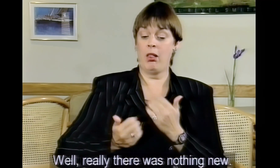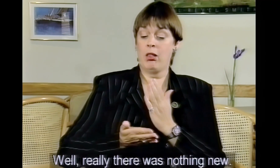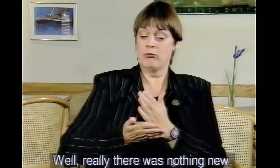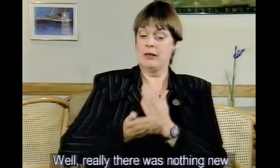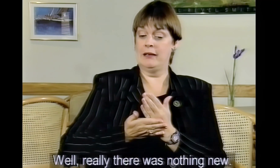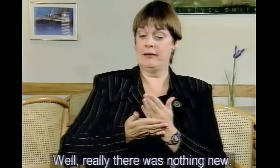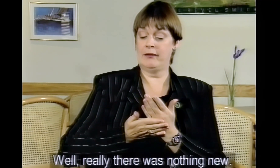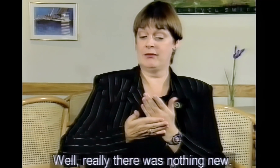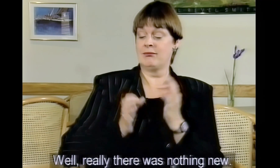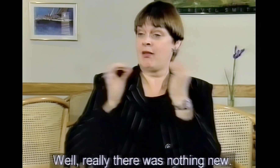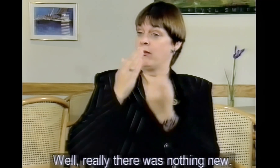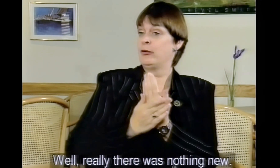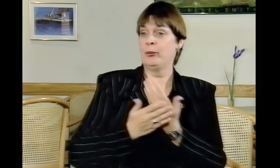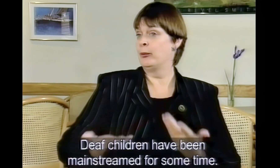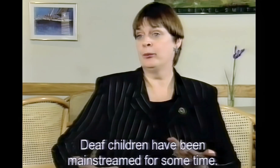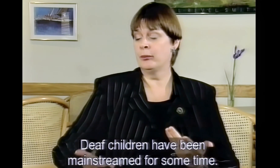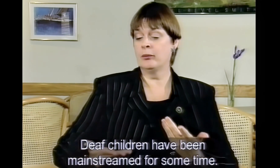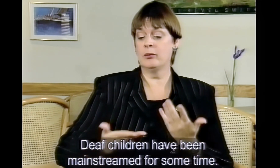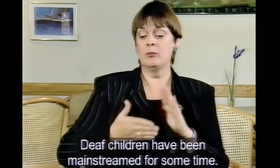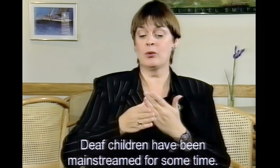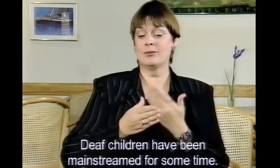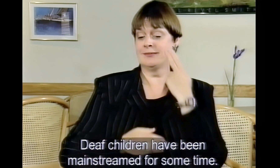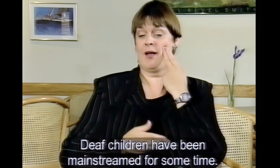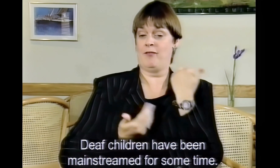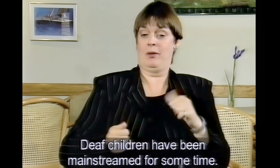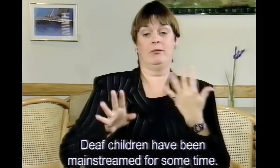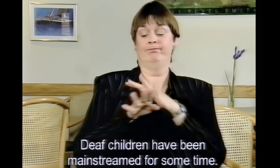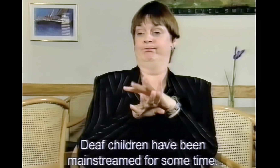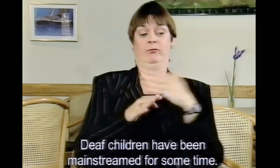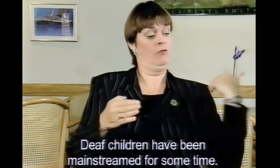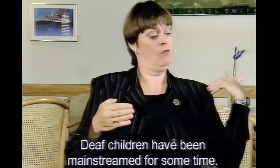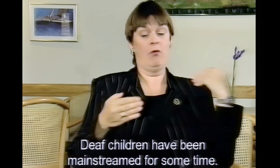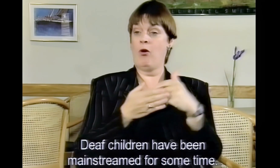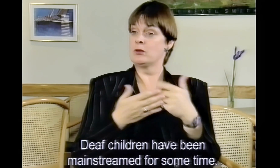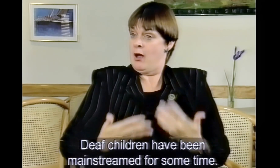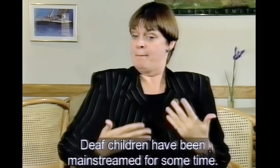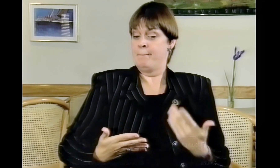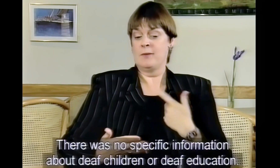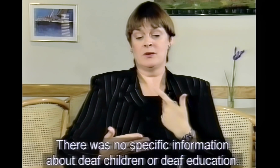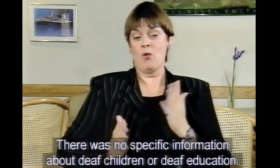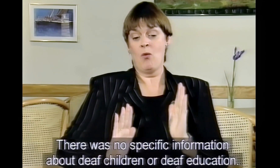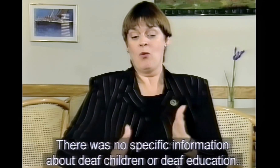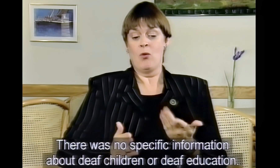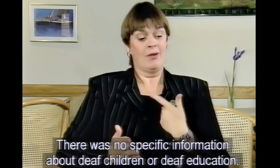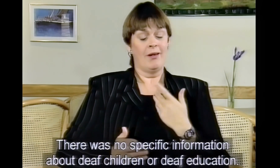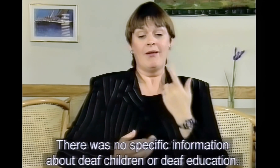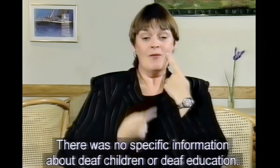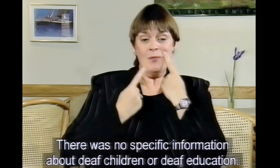Well, really, there was nothing new. Deaf children have been mainstream for some time. There was no